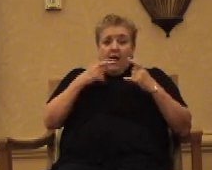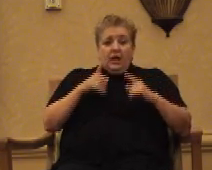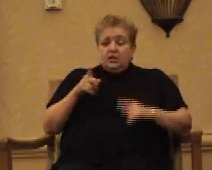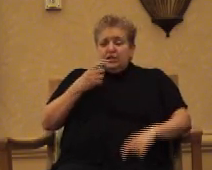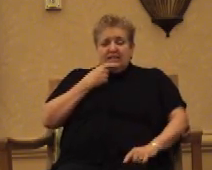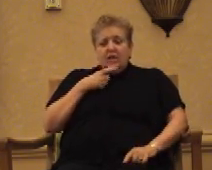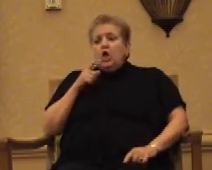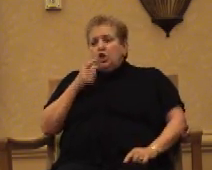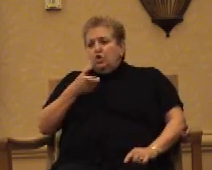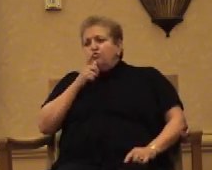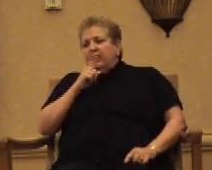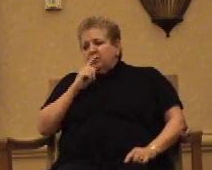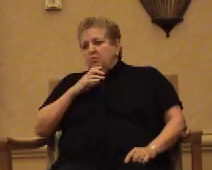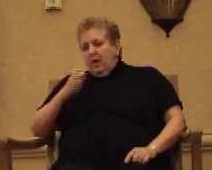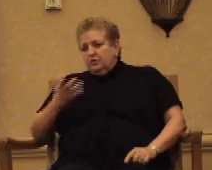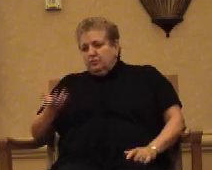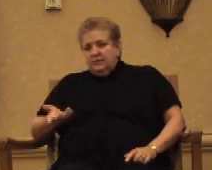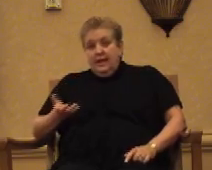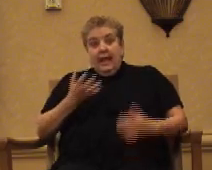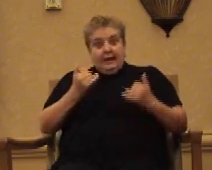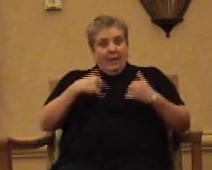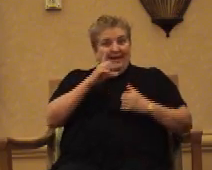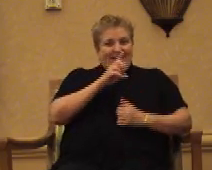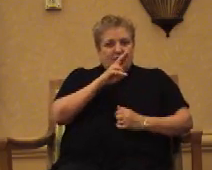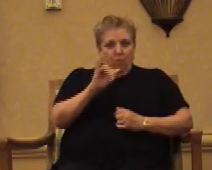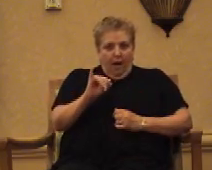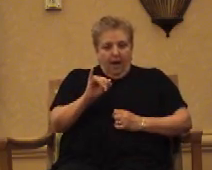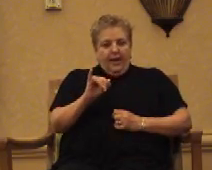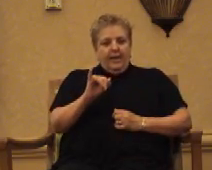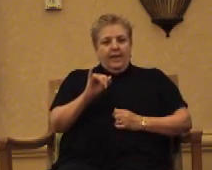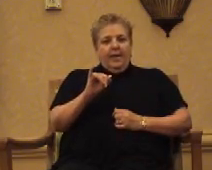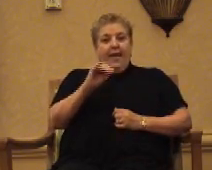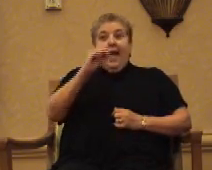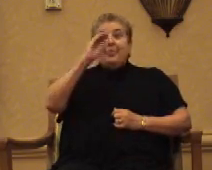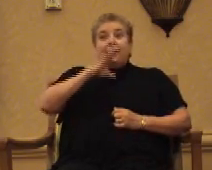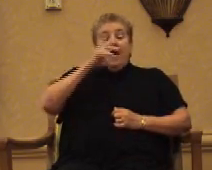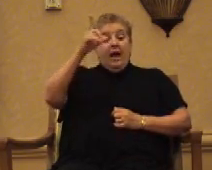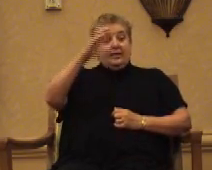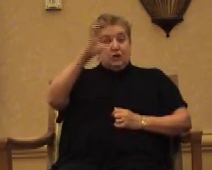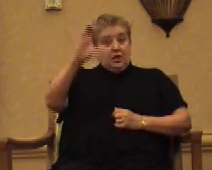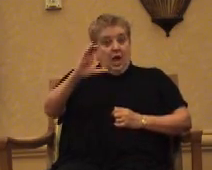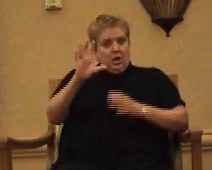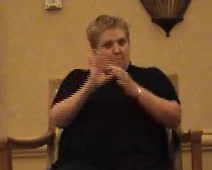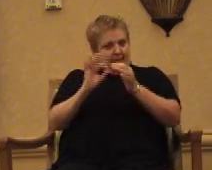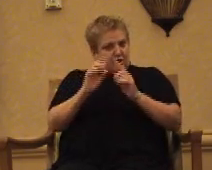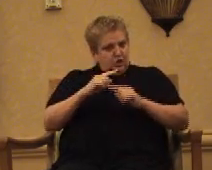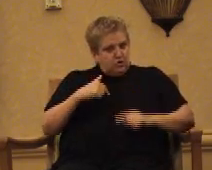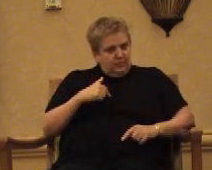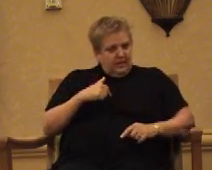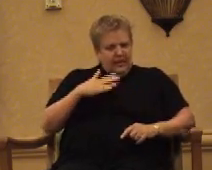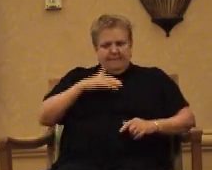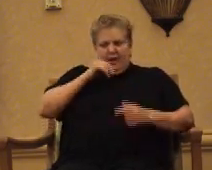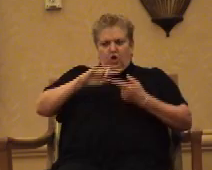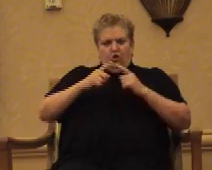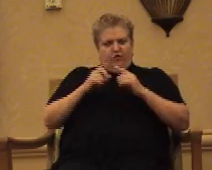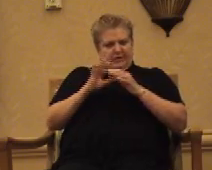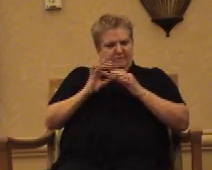now I have this drunk driving, and that guy in Chicago mentioned my drinking to me, now my girlfriend mentioned my drinking. And so I